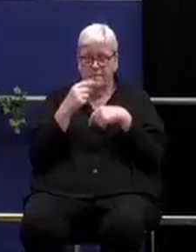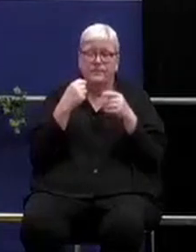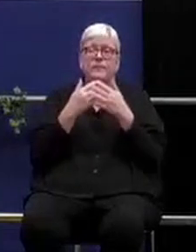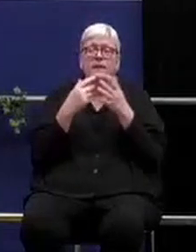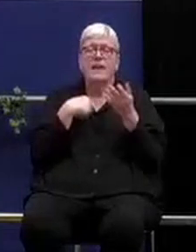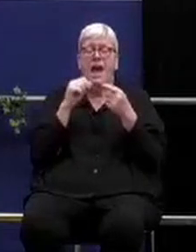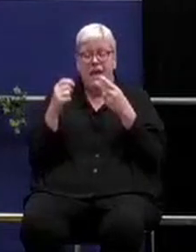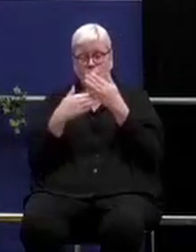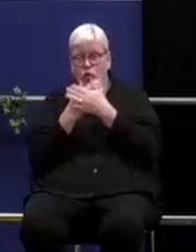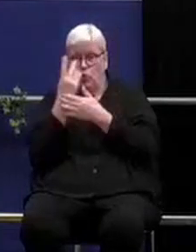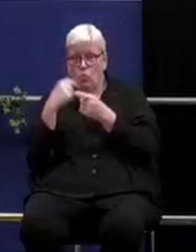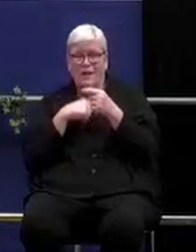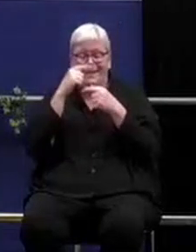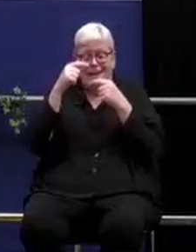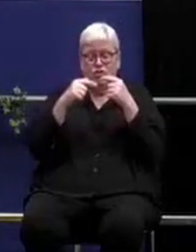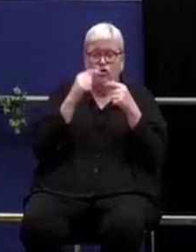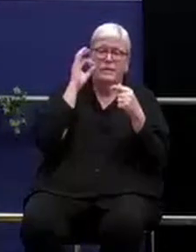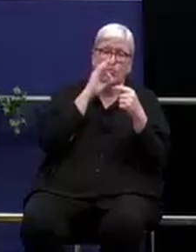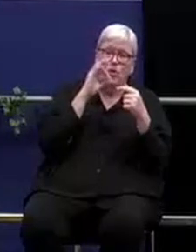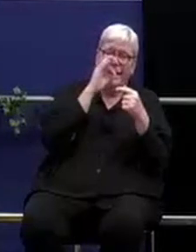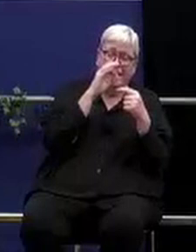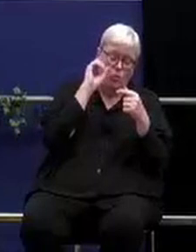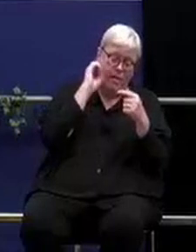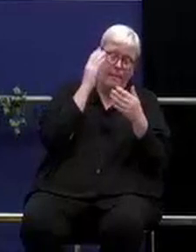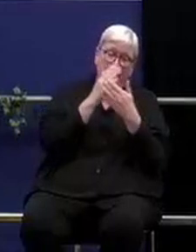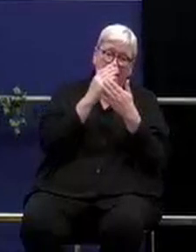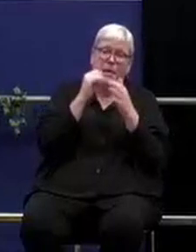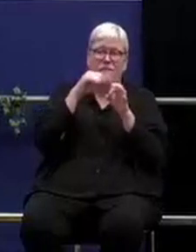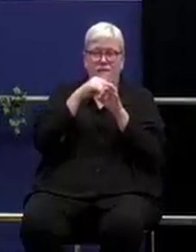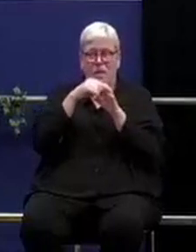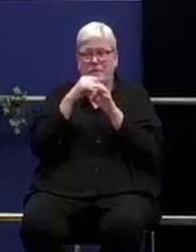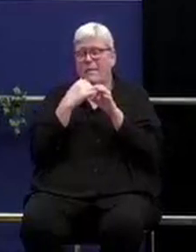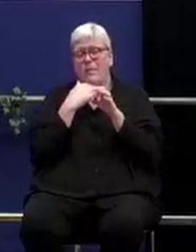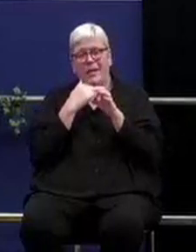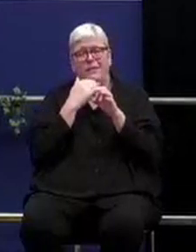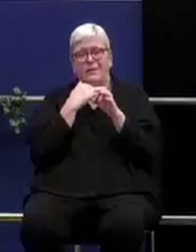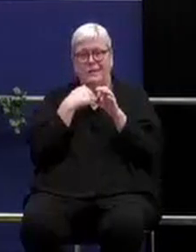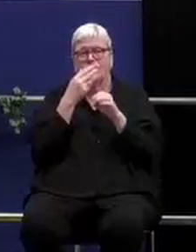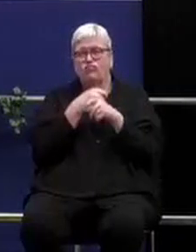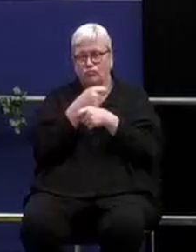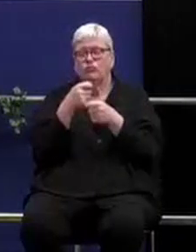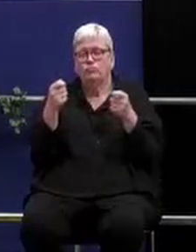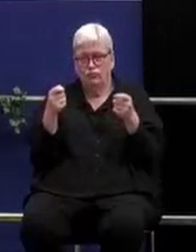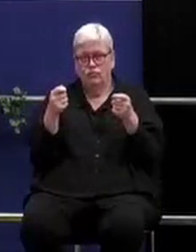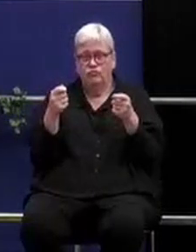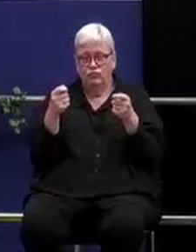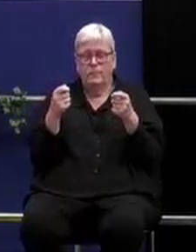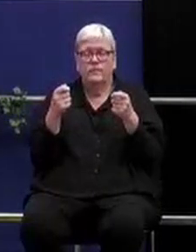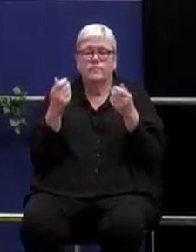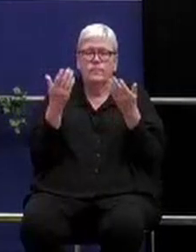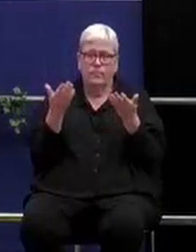out in spring next year, but make no mistake, The Pharmacist has plenty of juice yet to be wrung from its pages.